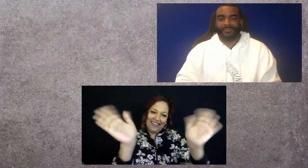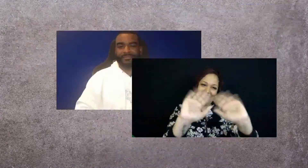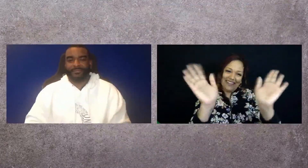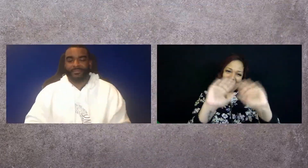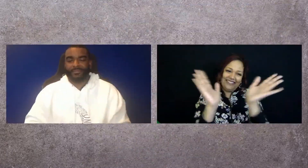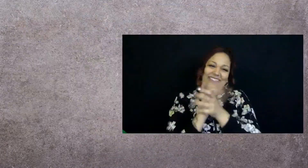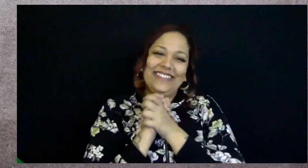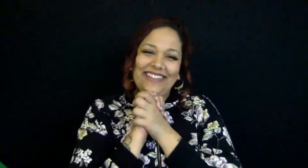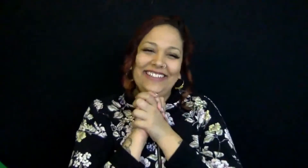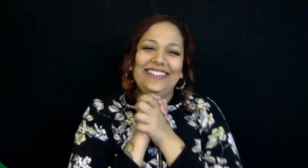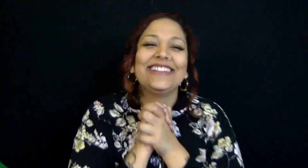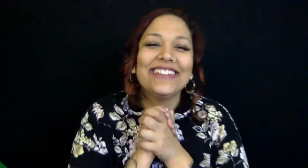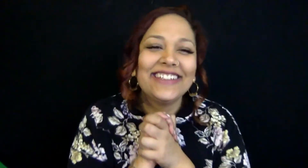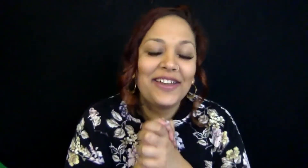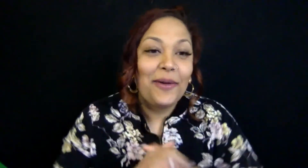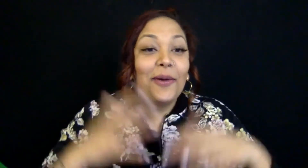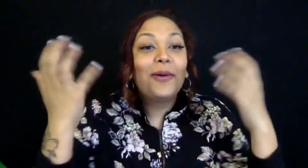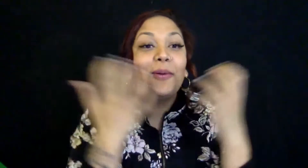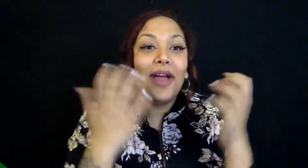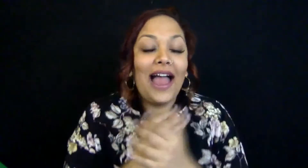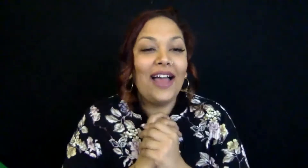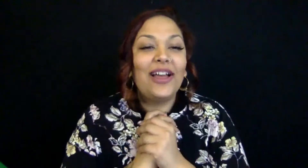Thank you.